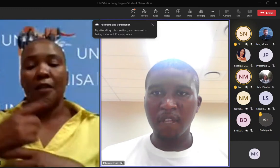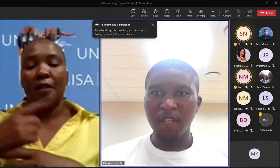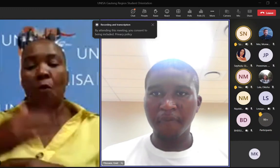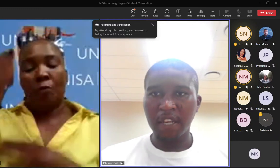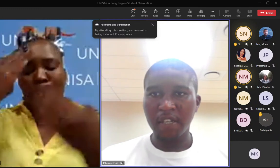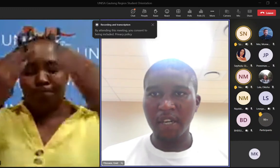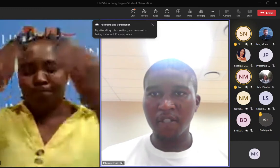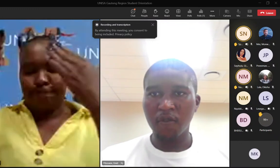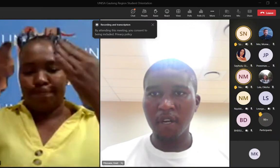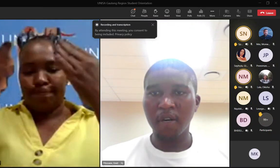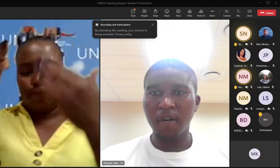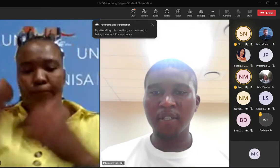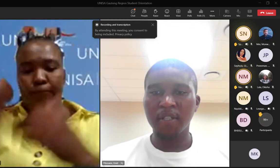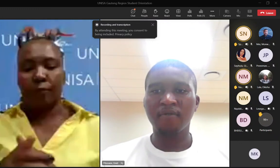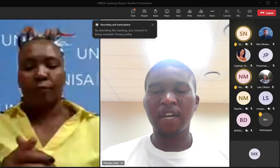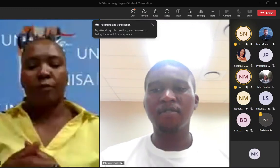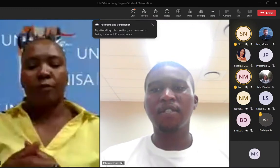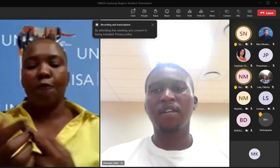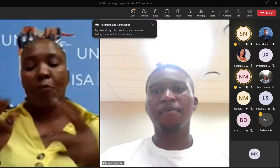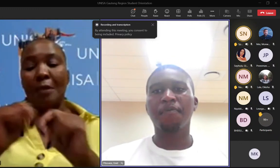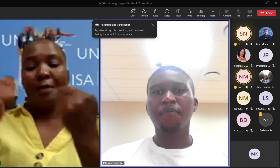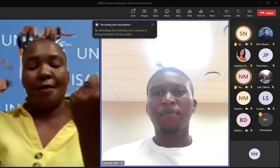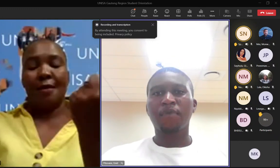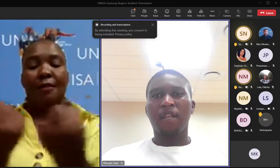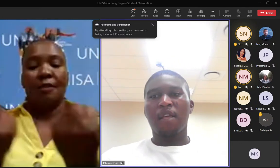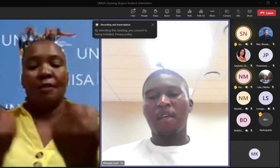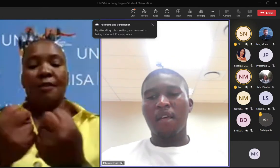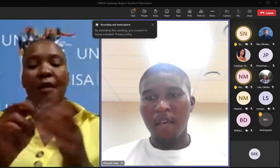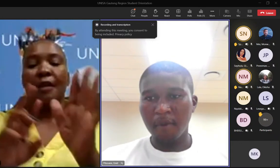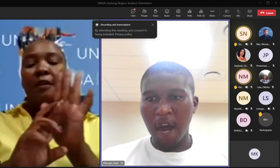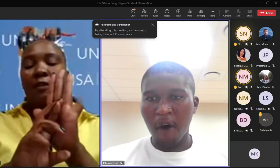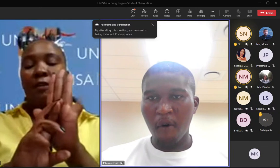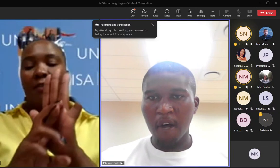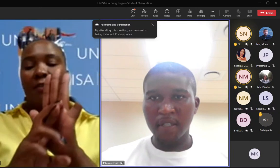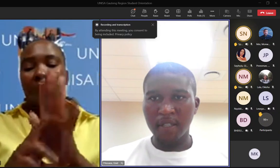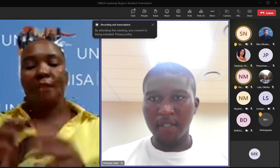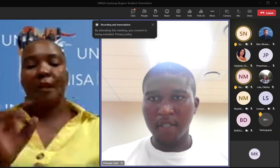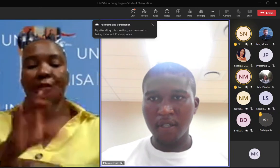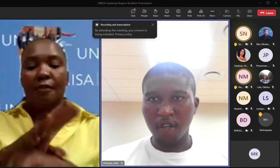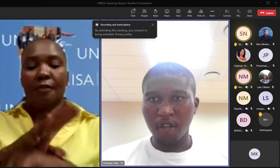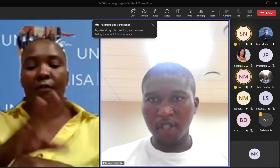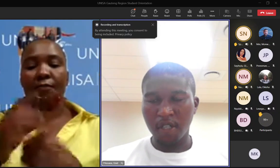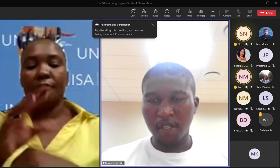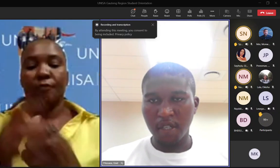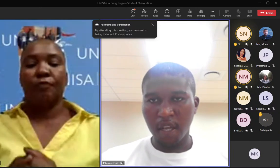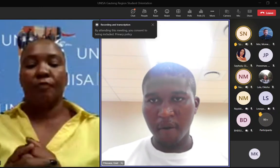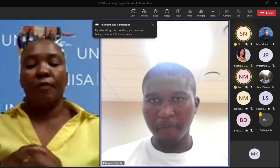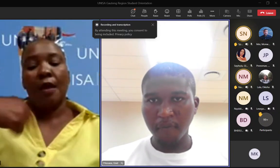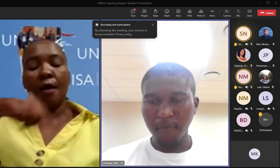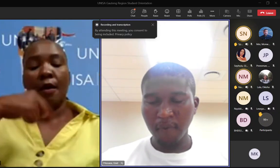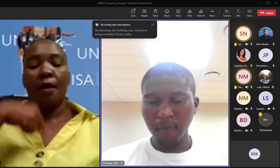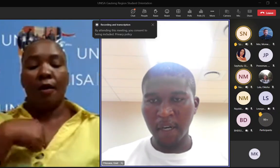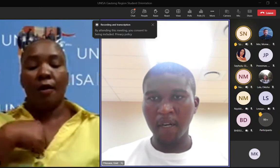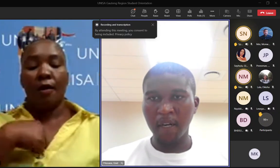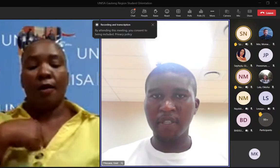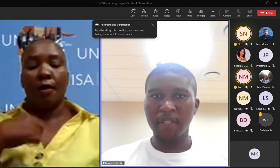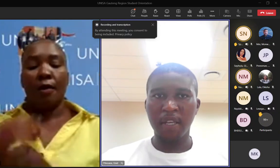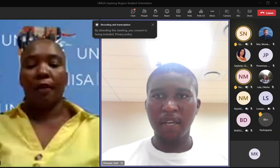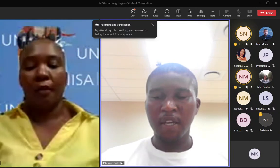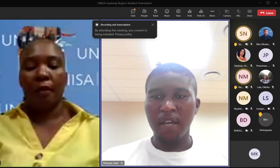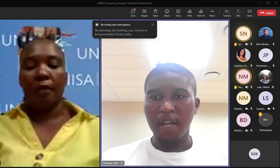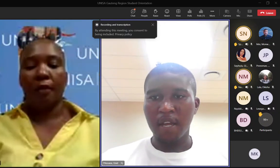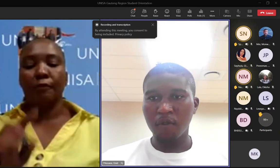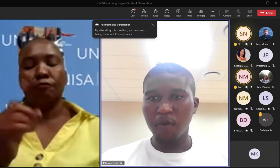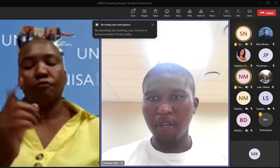from the national student representative council and ours is not really